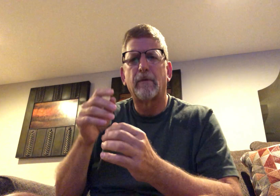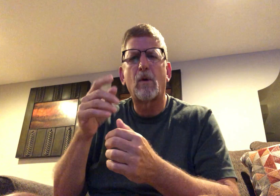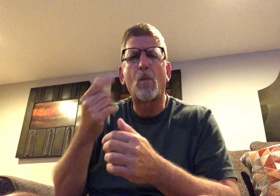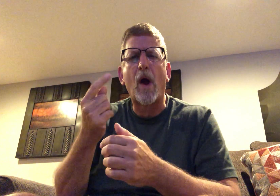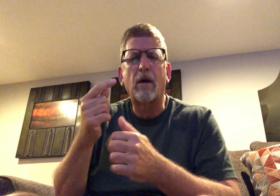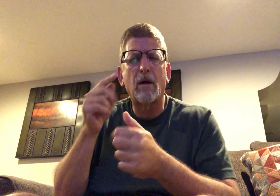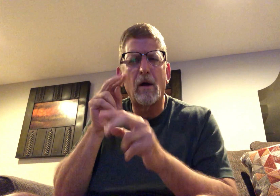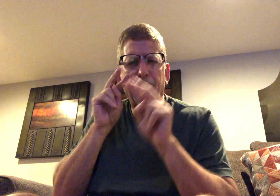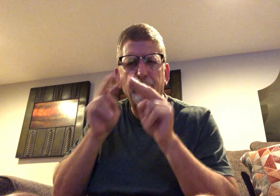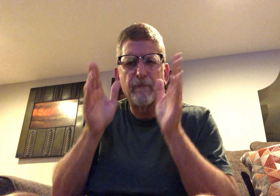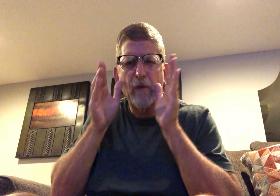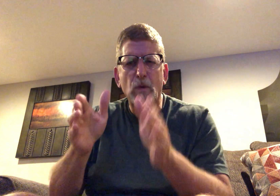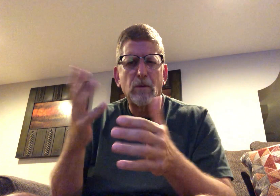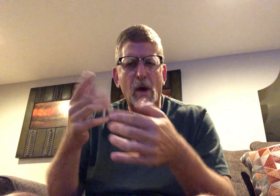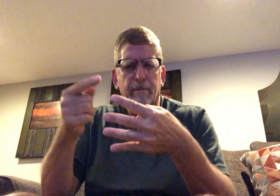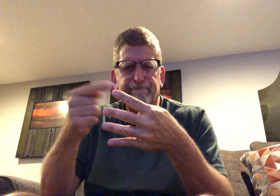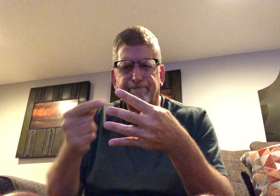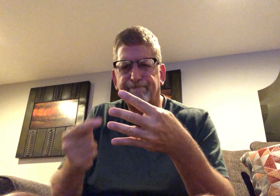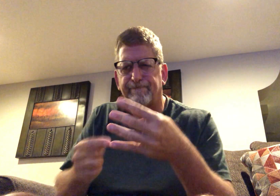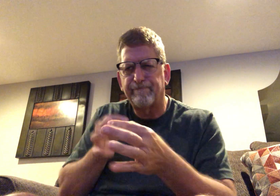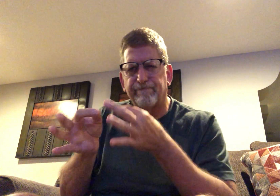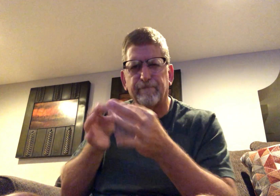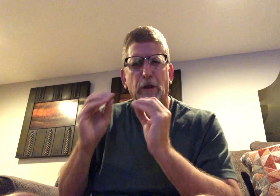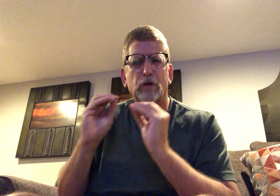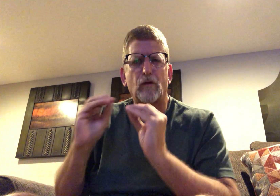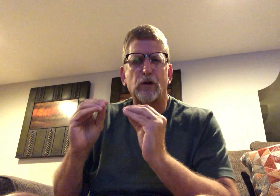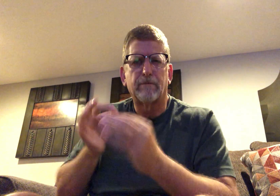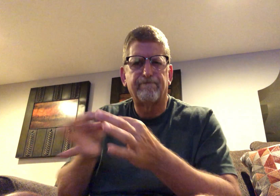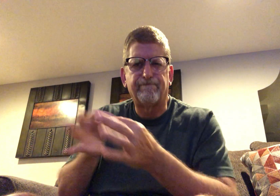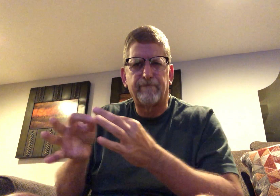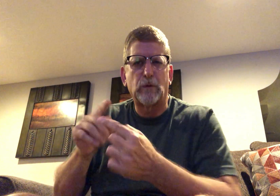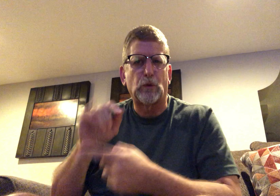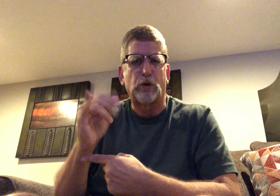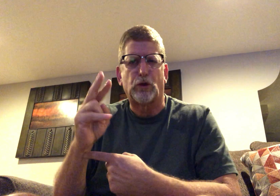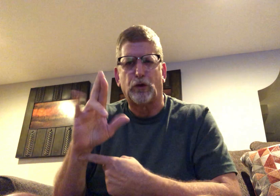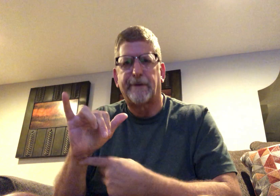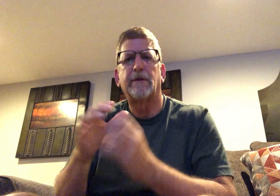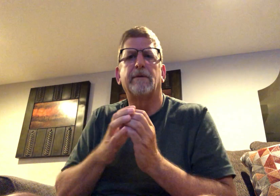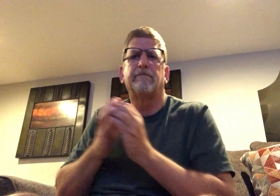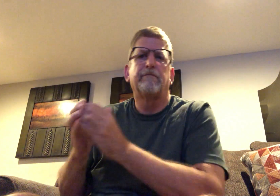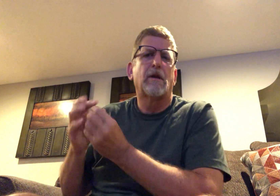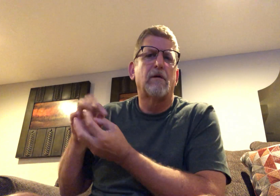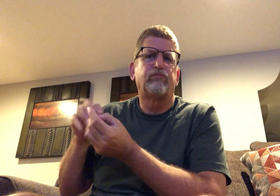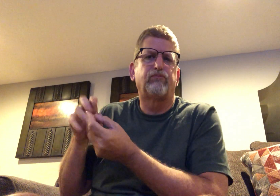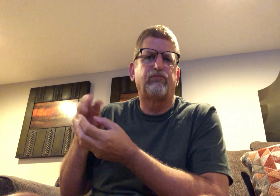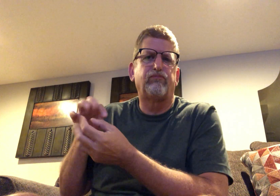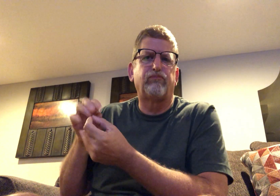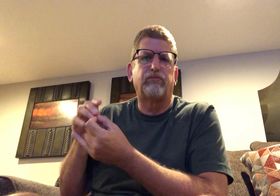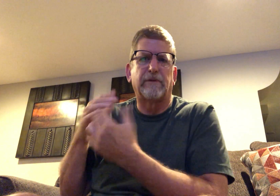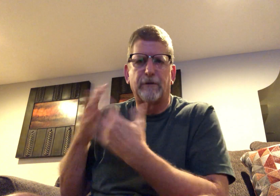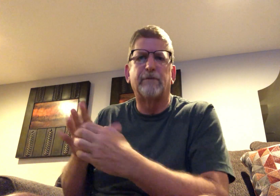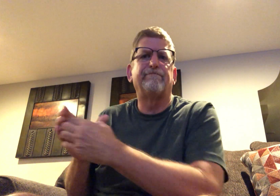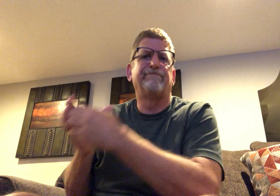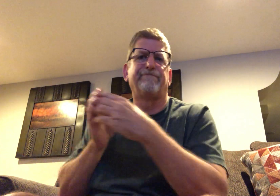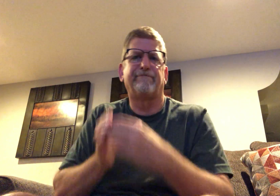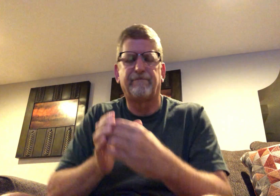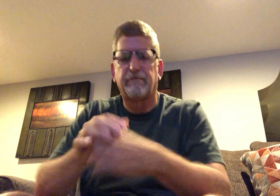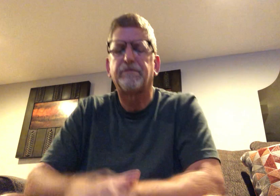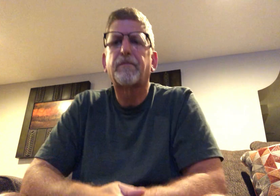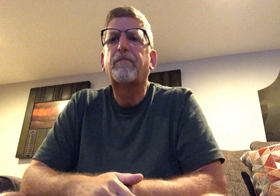is that I was investigating, going back to last year, complaints that the Ukrainian people, several people in